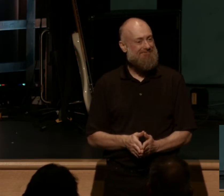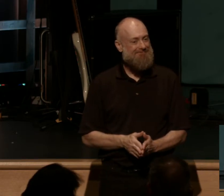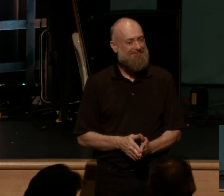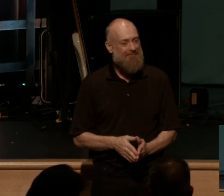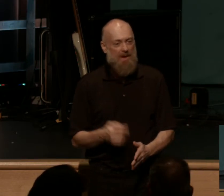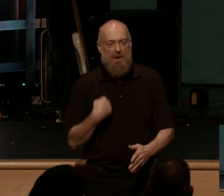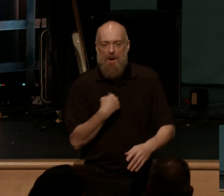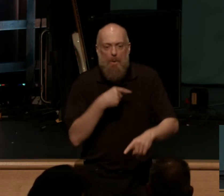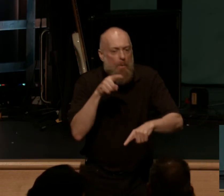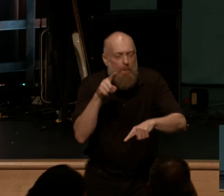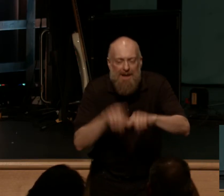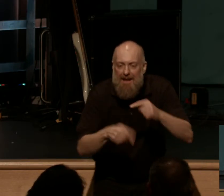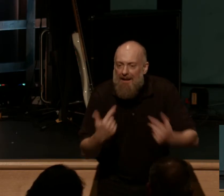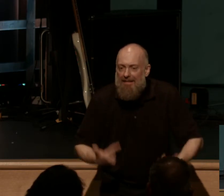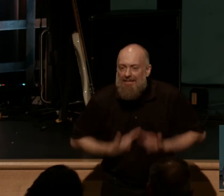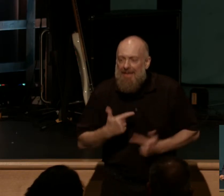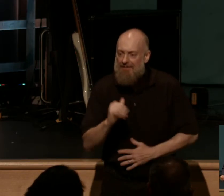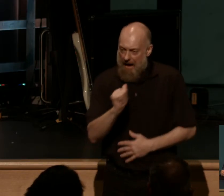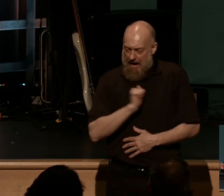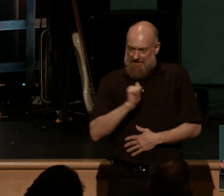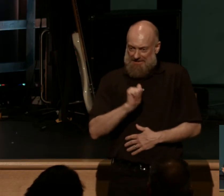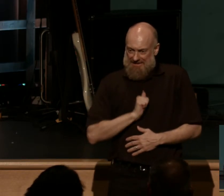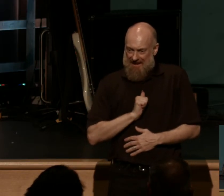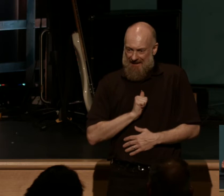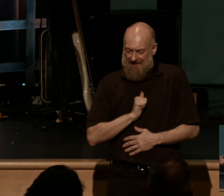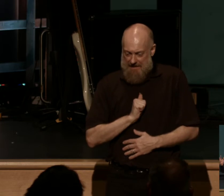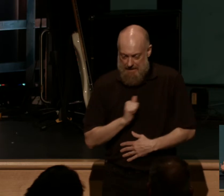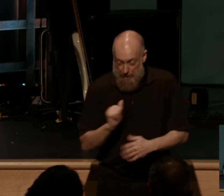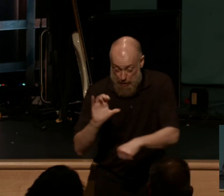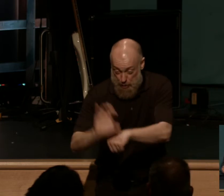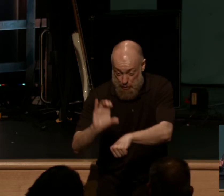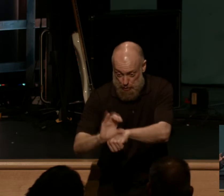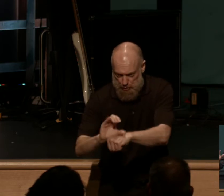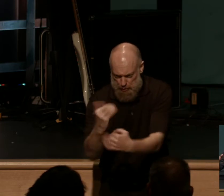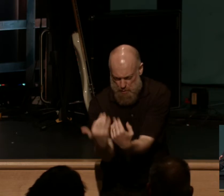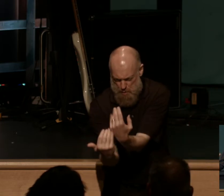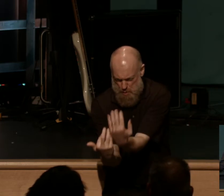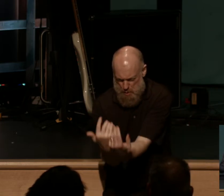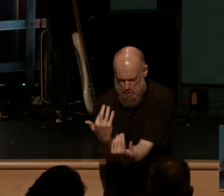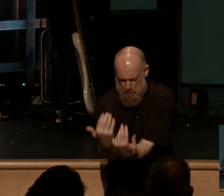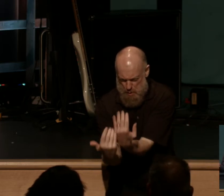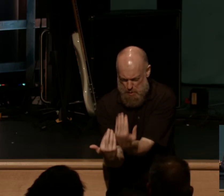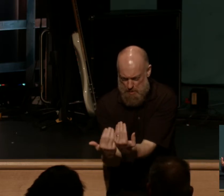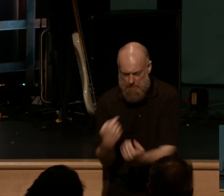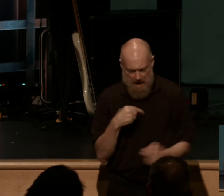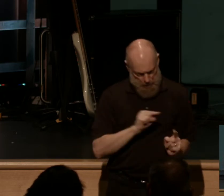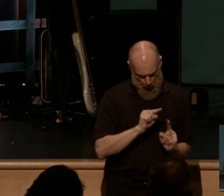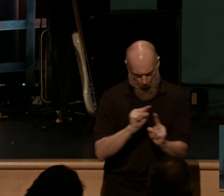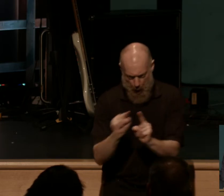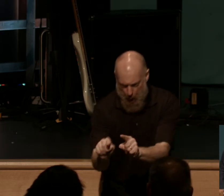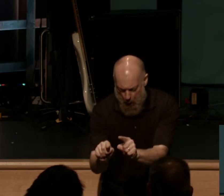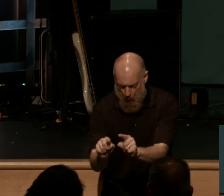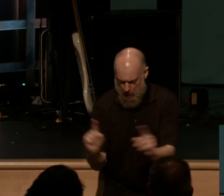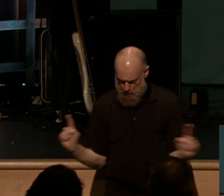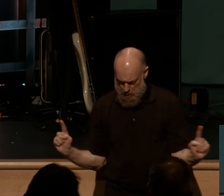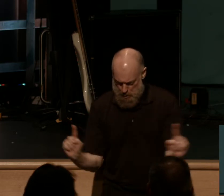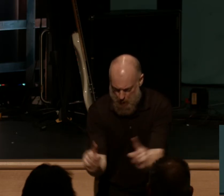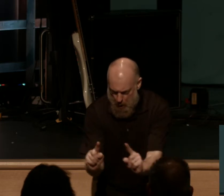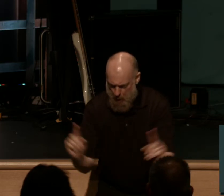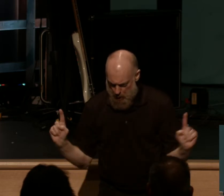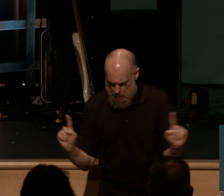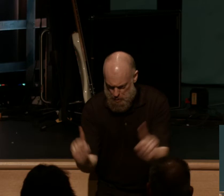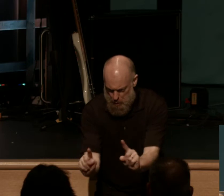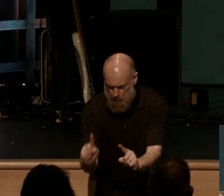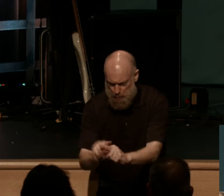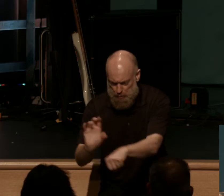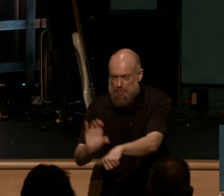We cannot do this life on our own. The flame and the heat and the passion, it comes together as we're engaged in the body of Christ. Now,